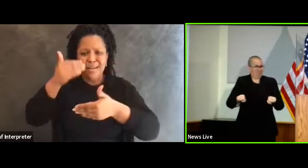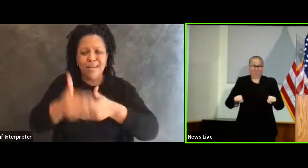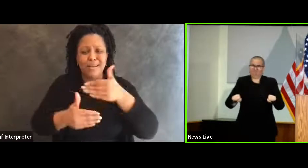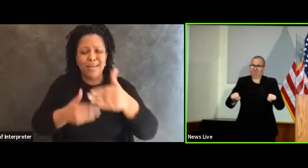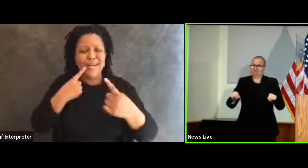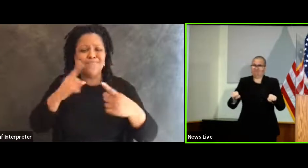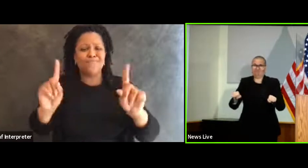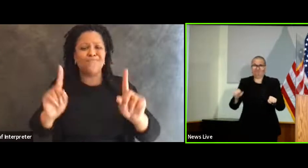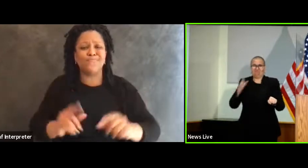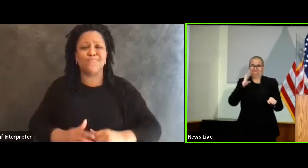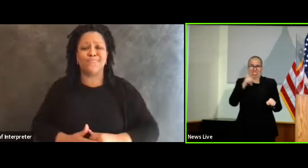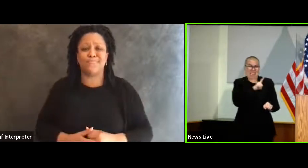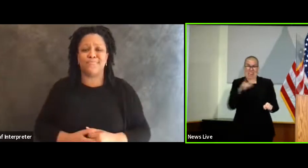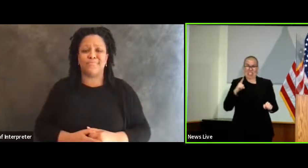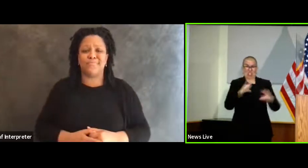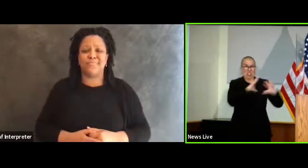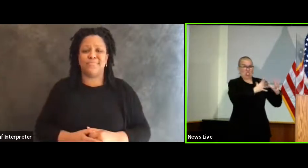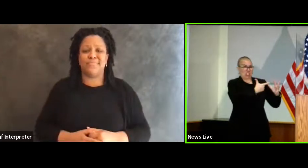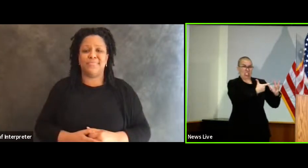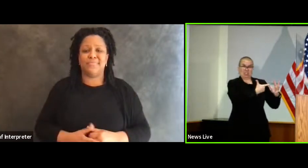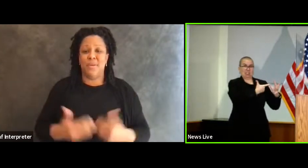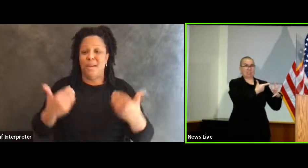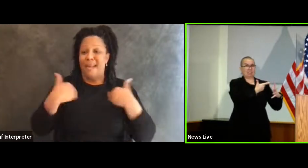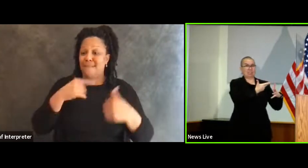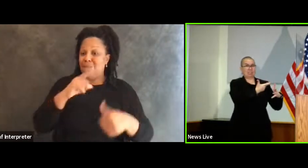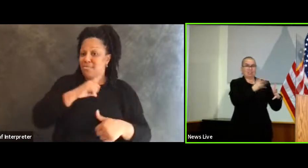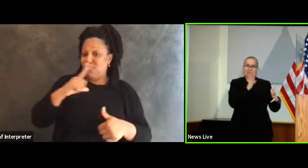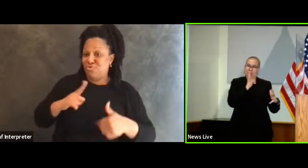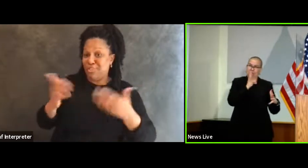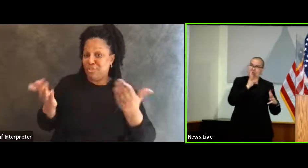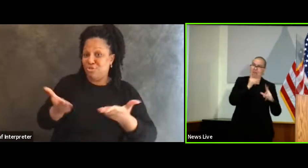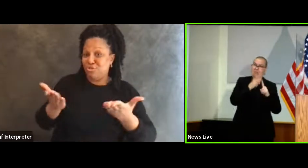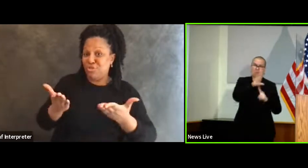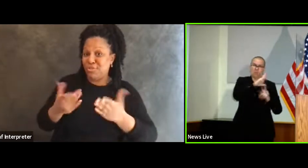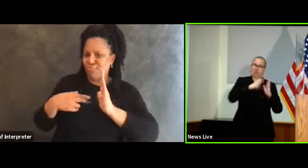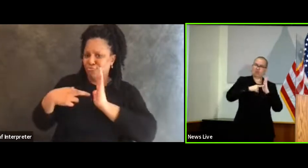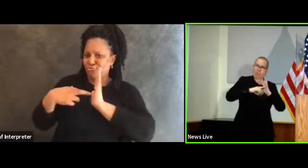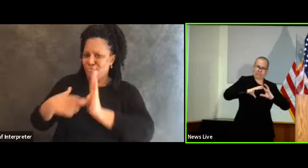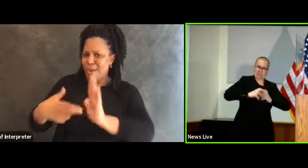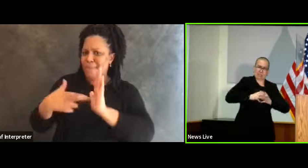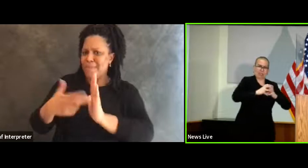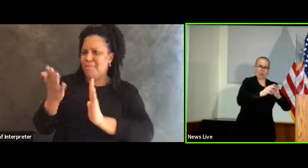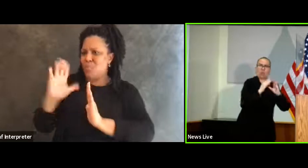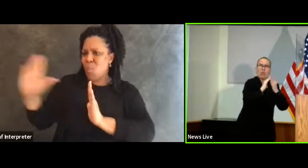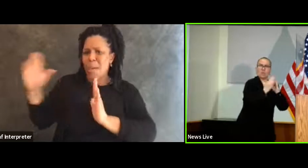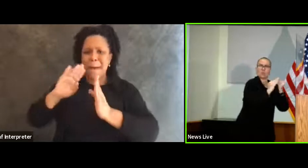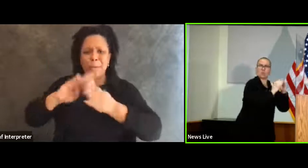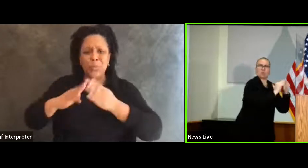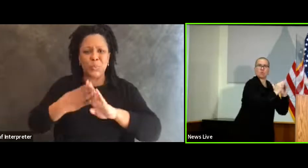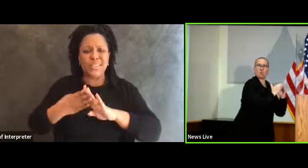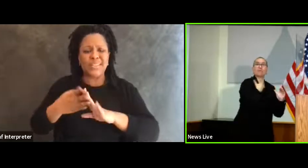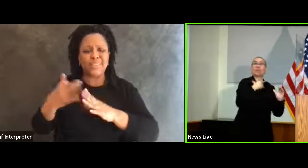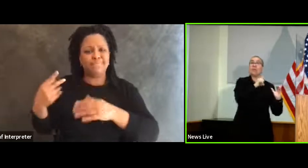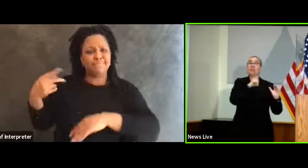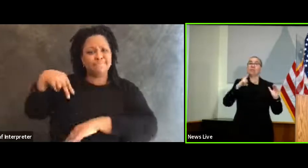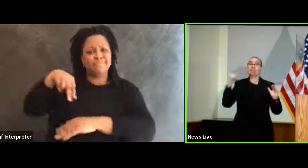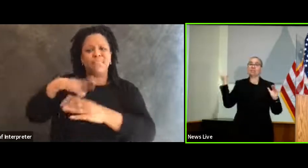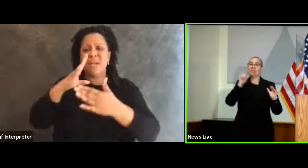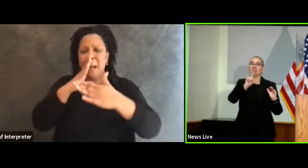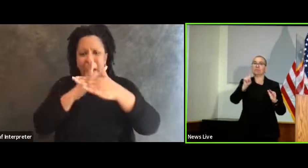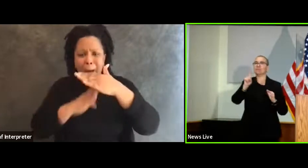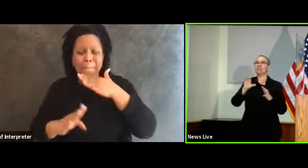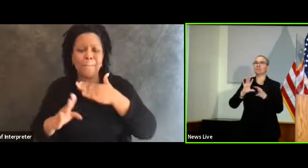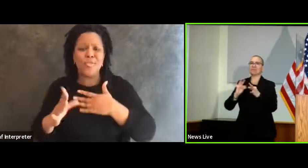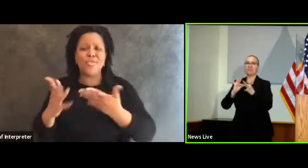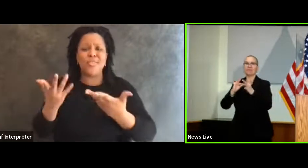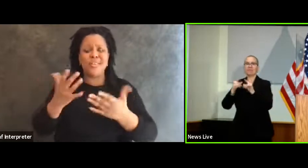legislators here who are speaking for their community. There's legislators here that are standing humbly in front of the people they represent